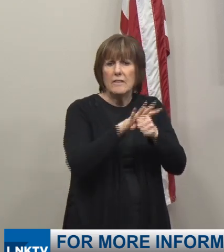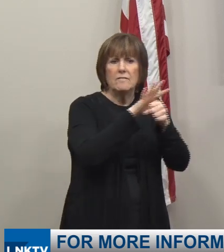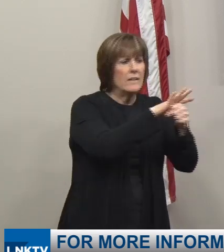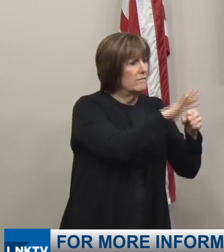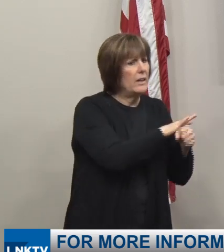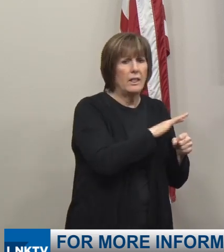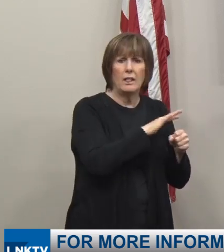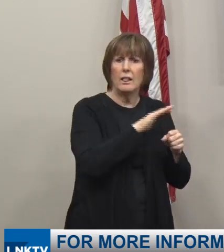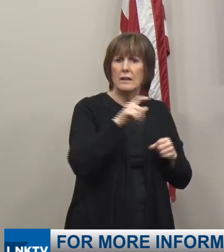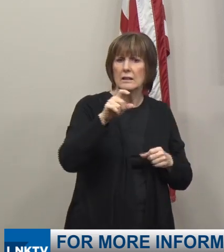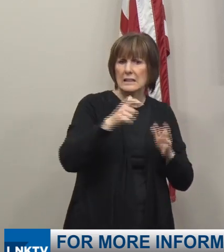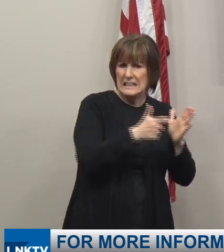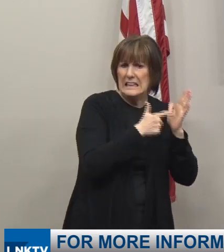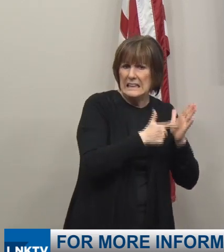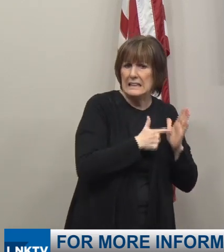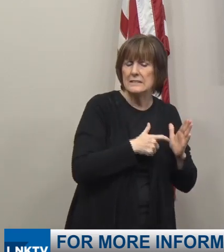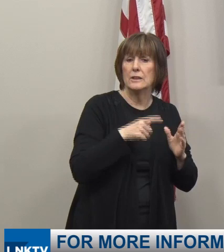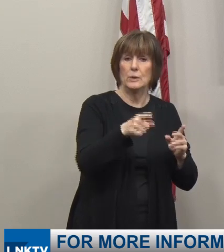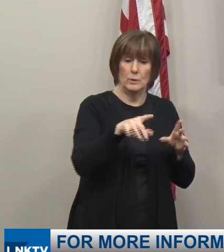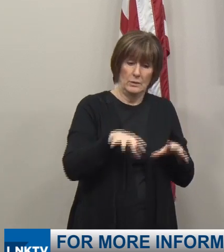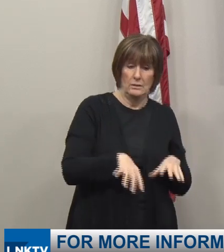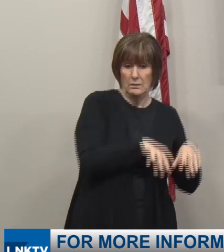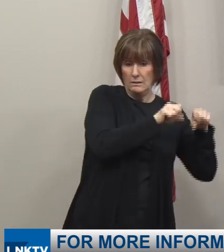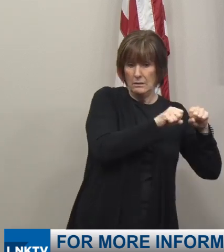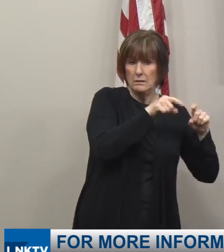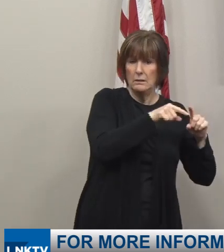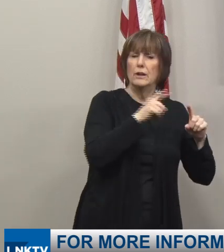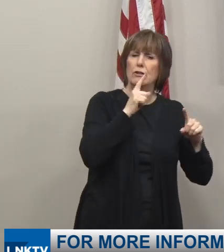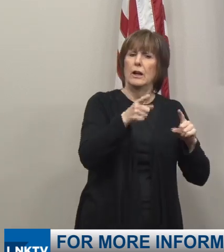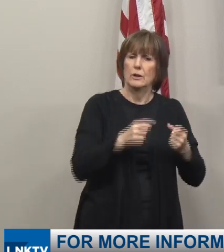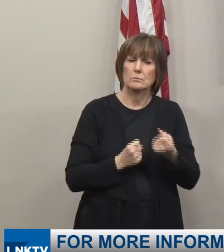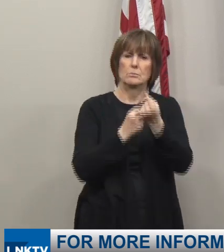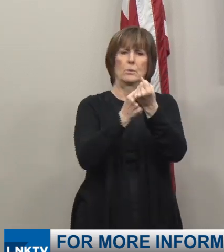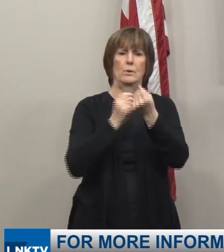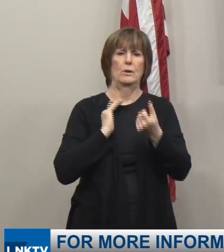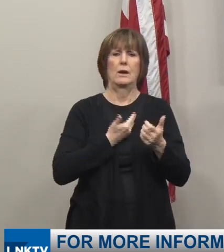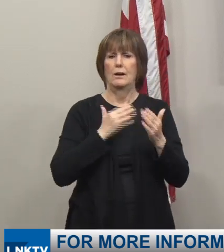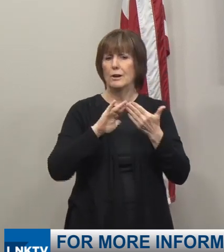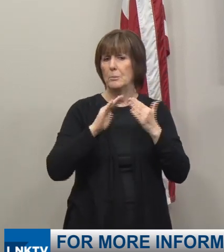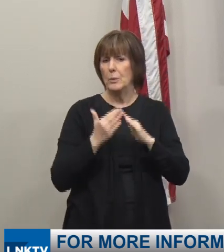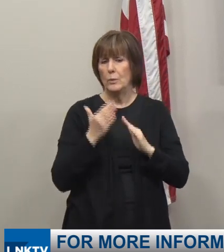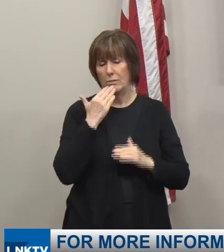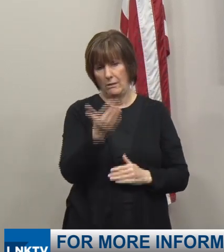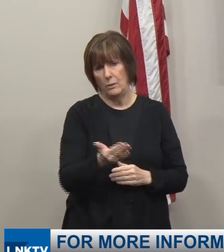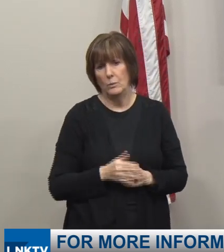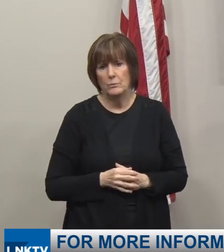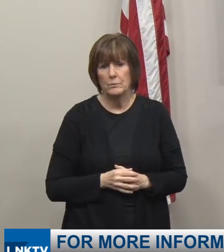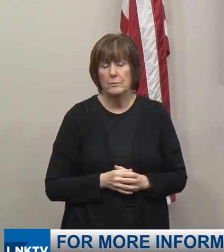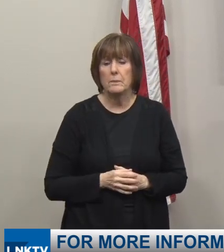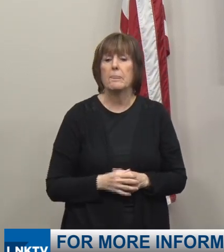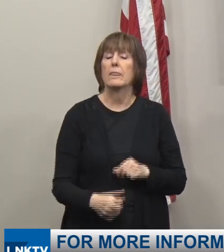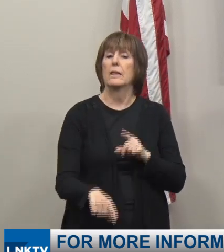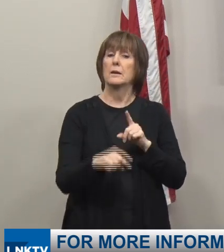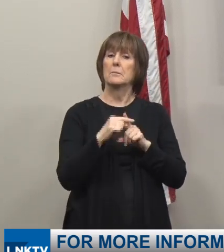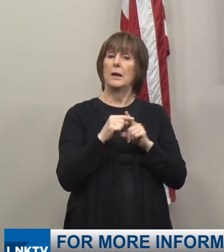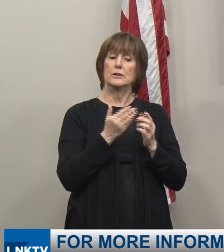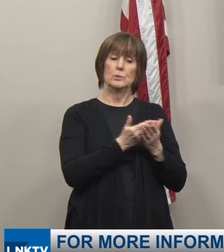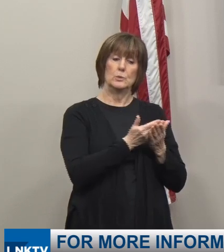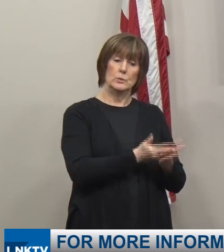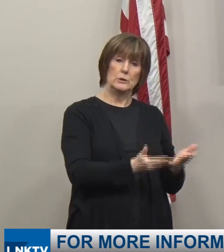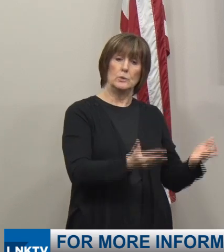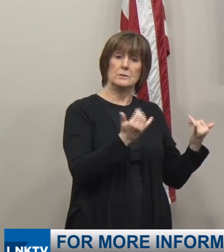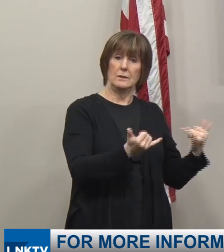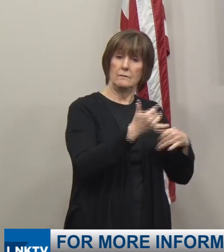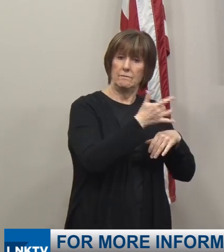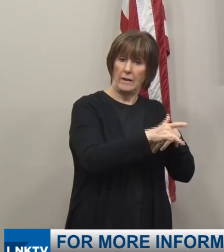Lincoln. When you take on these roles, you are truly lifting up our community, and thank you for that work. In addition to the resources that are